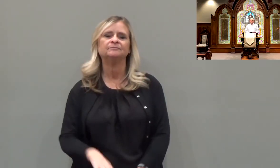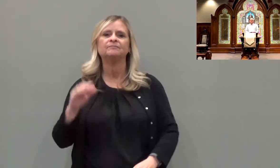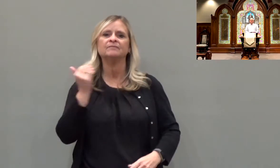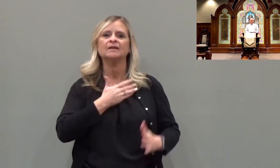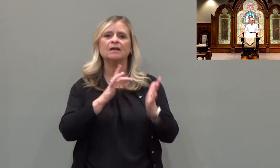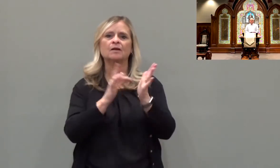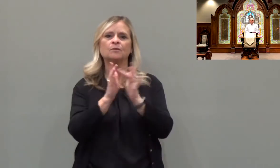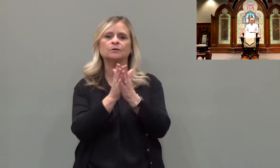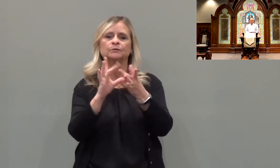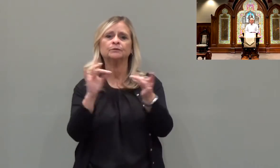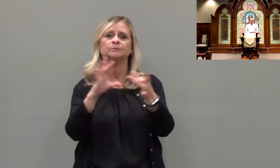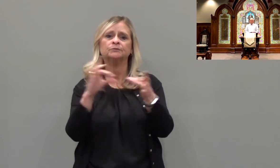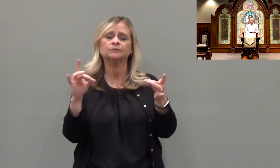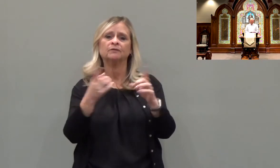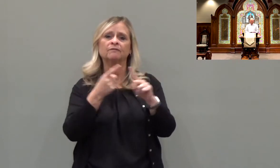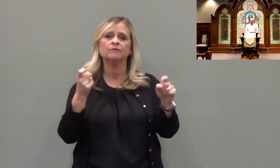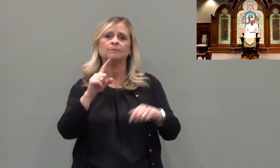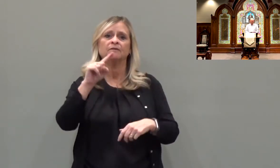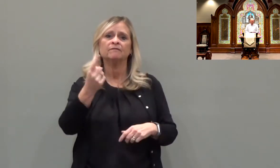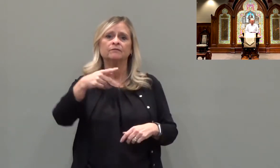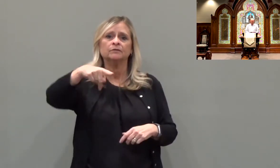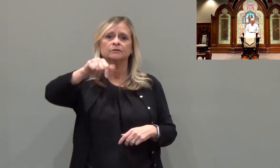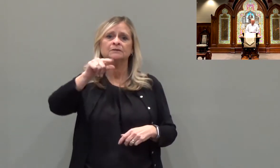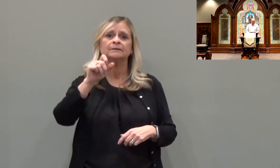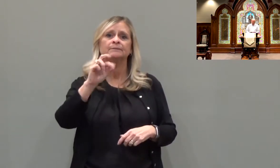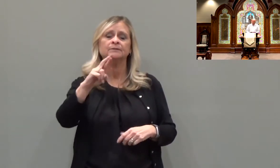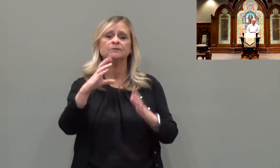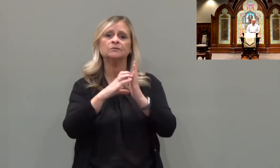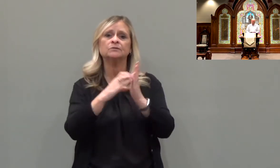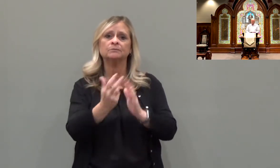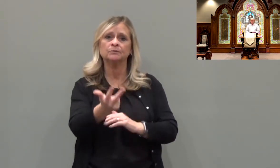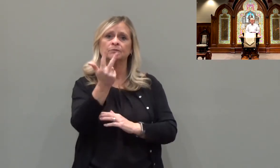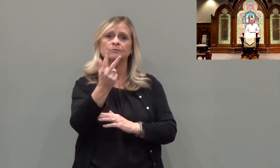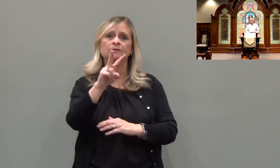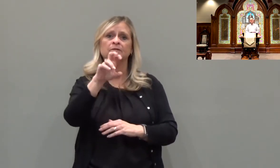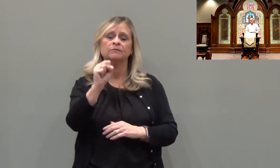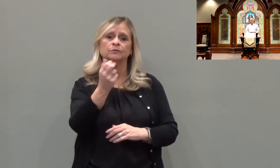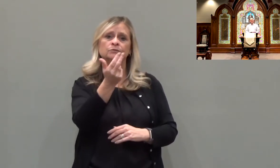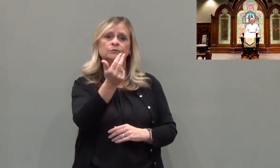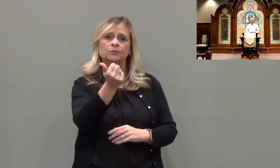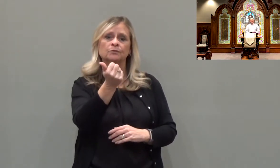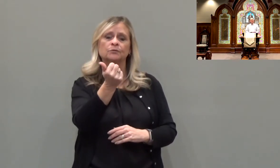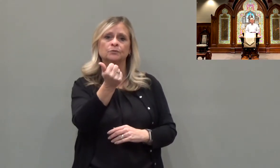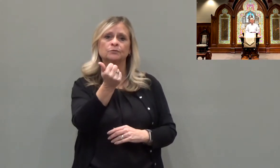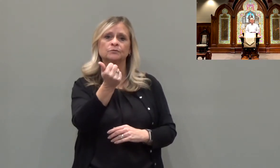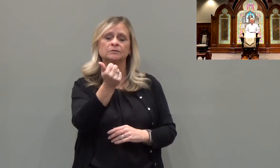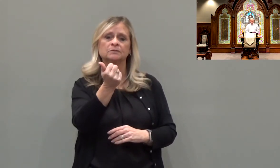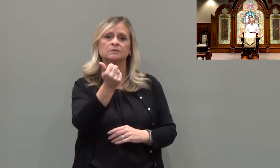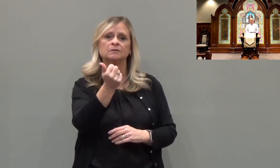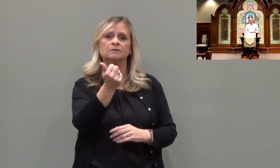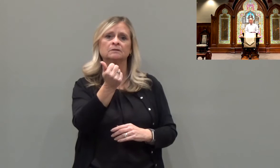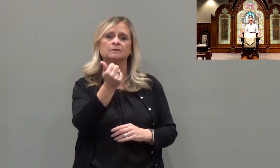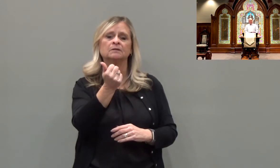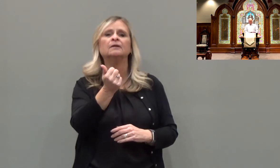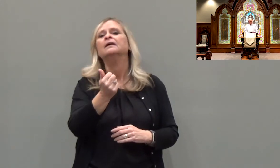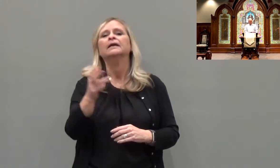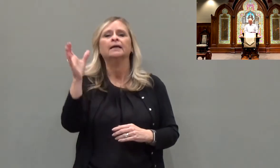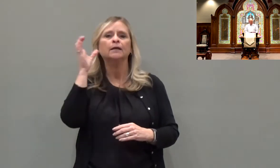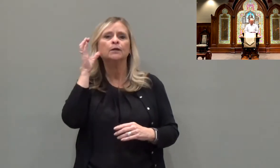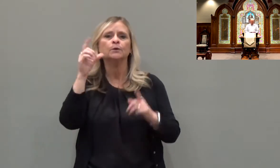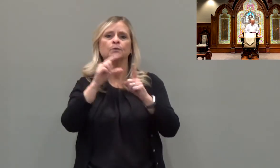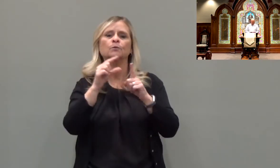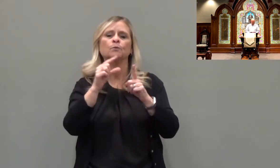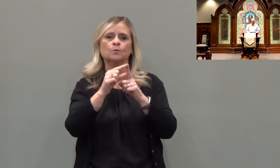Our scripture reading today comes from 1 Peter chapter 3, verses 13 and following. Hear the word of the